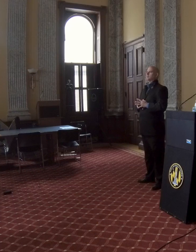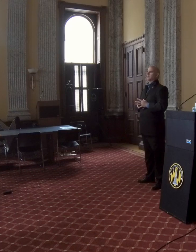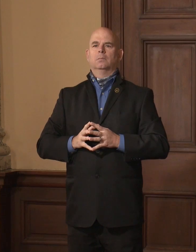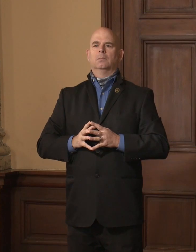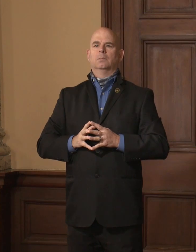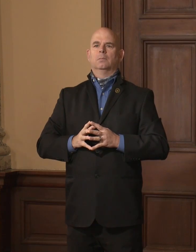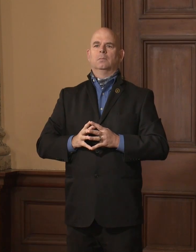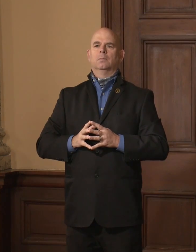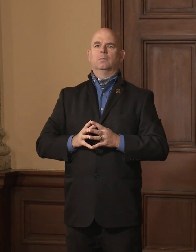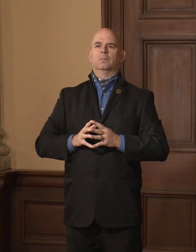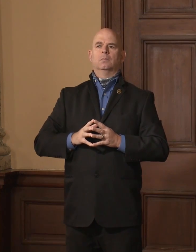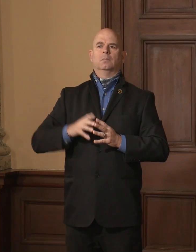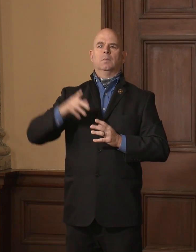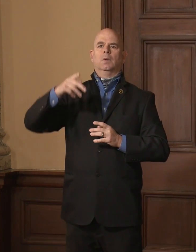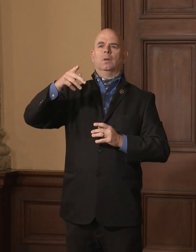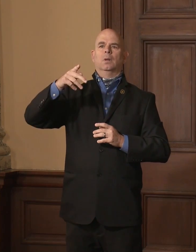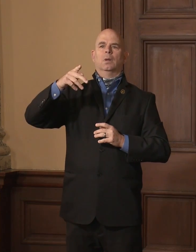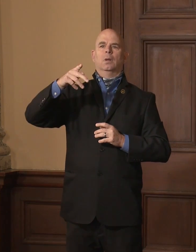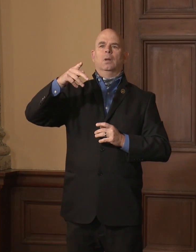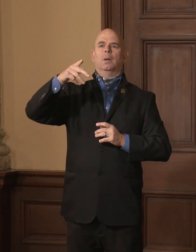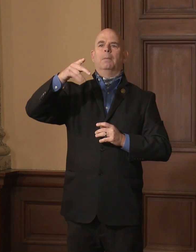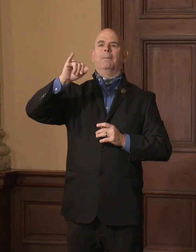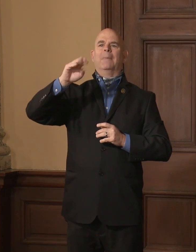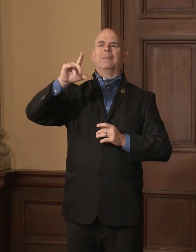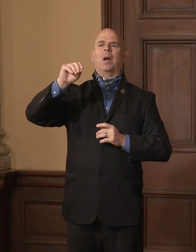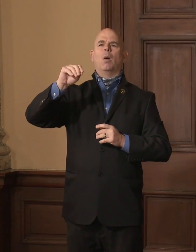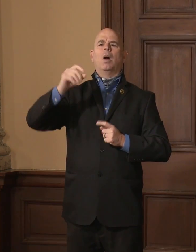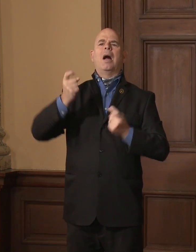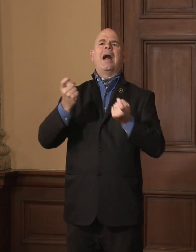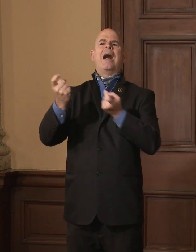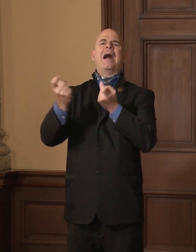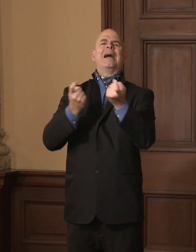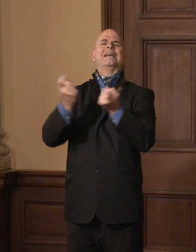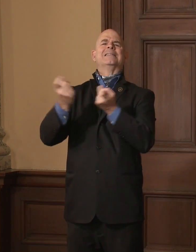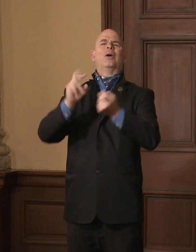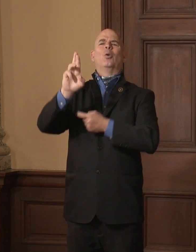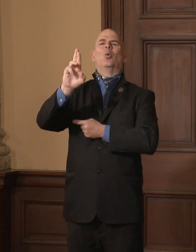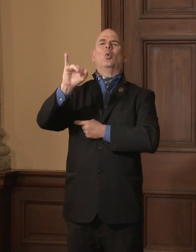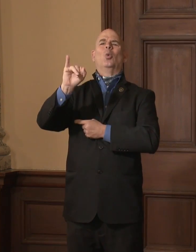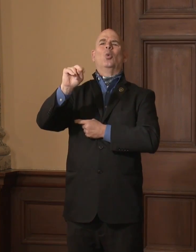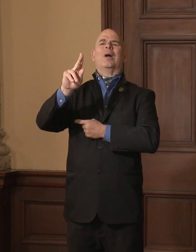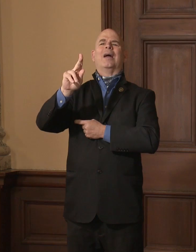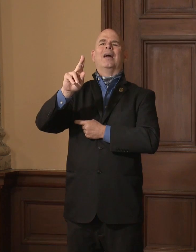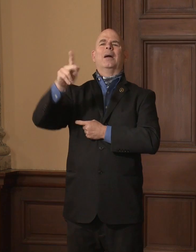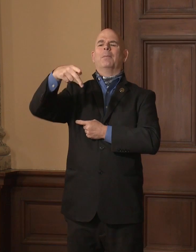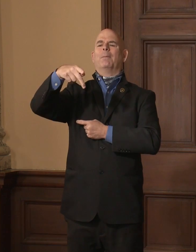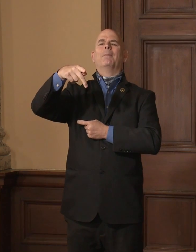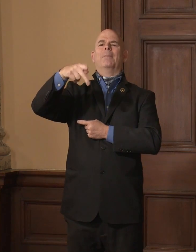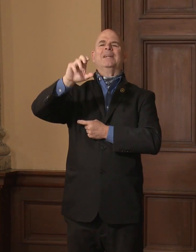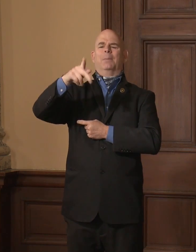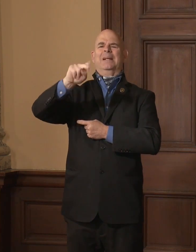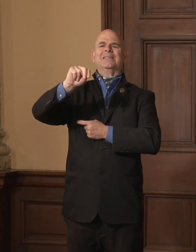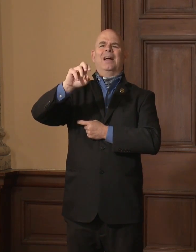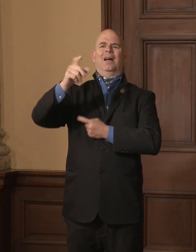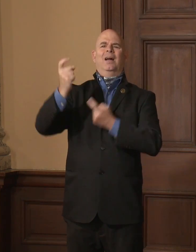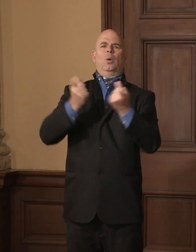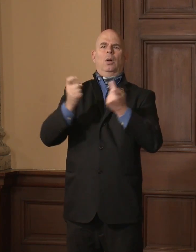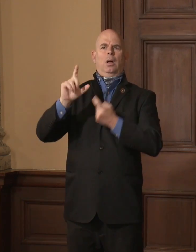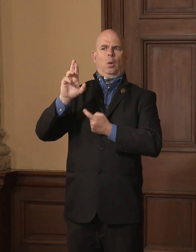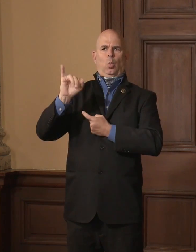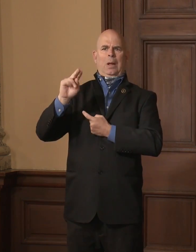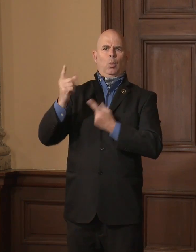temporary morgue. Is there any consideration going on in the city of Baltimore for using some